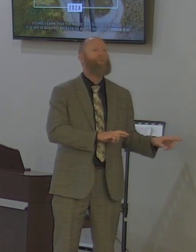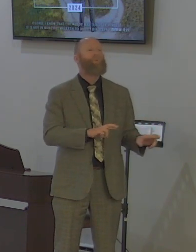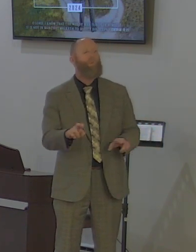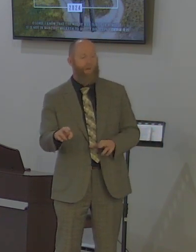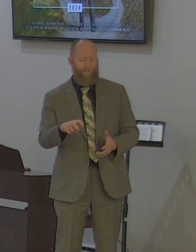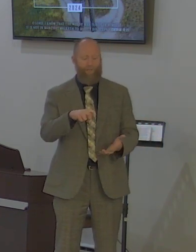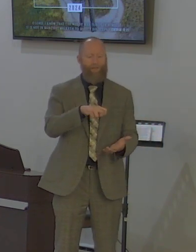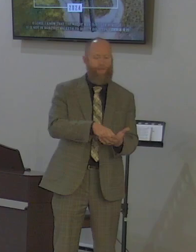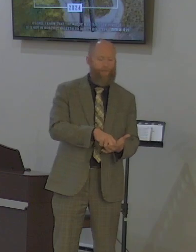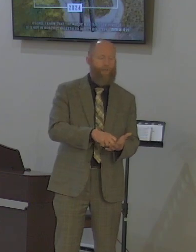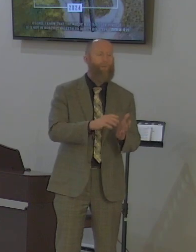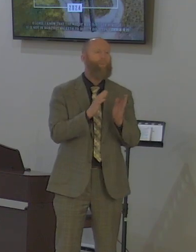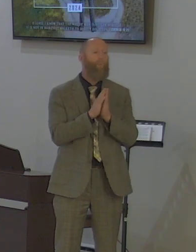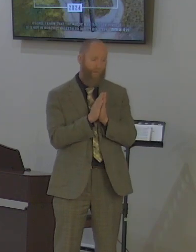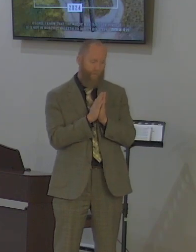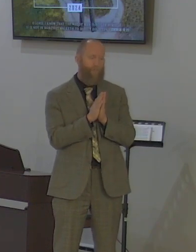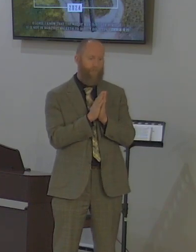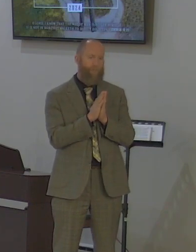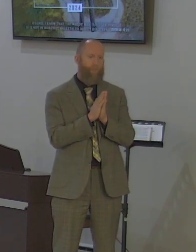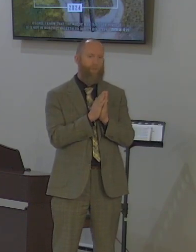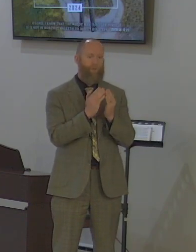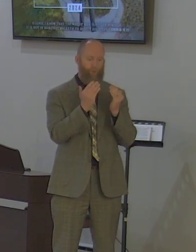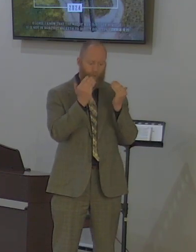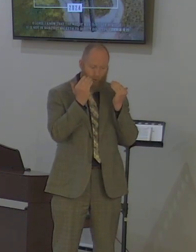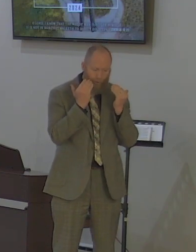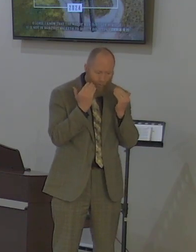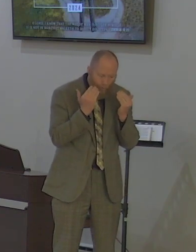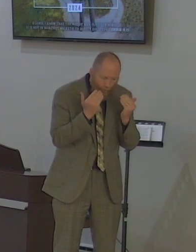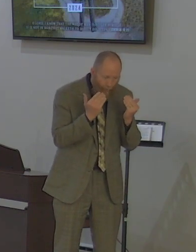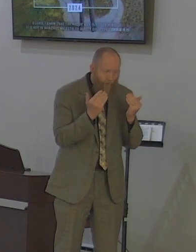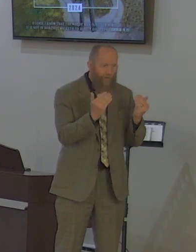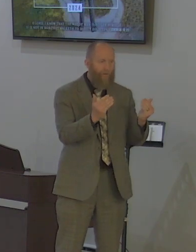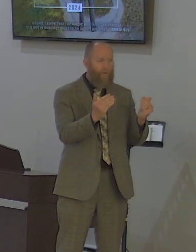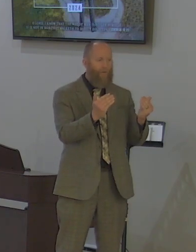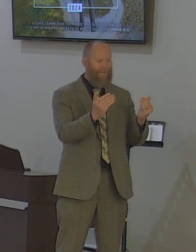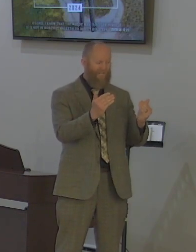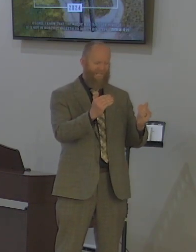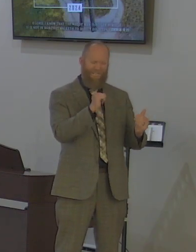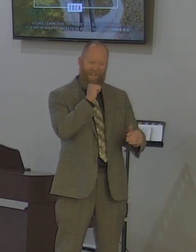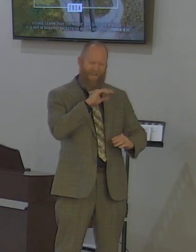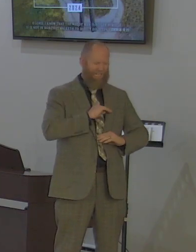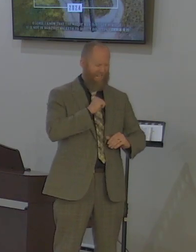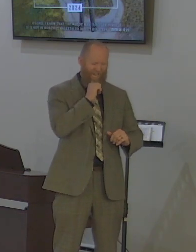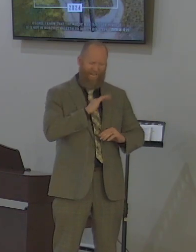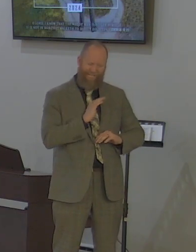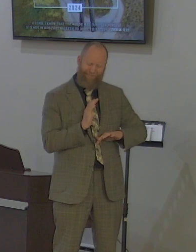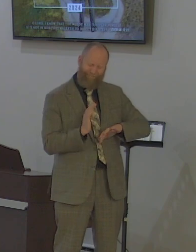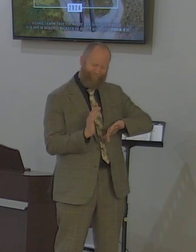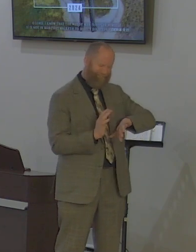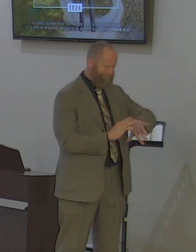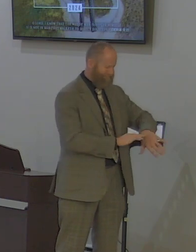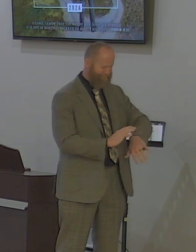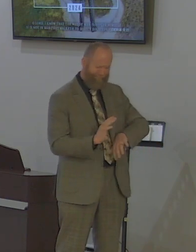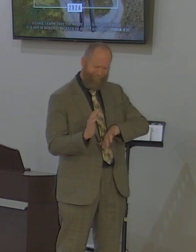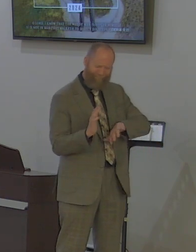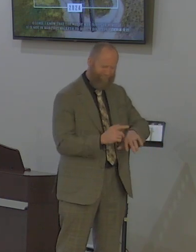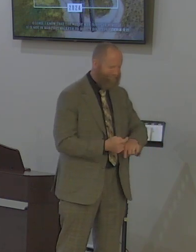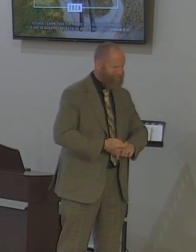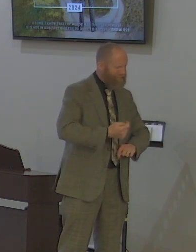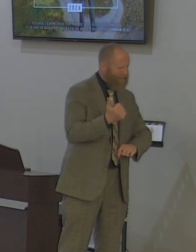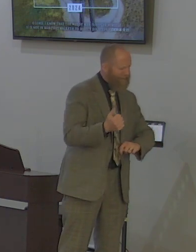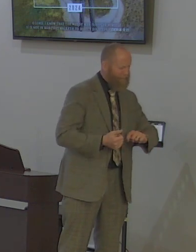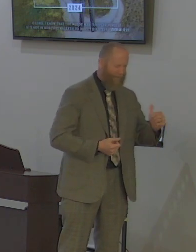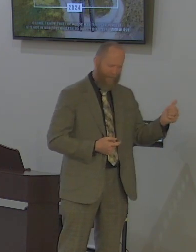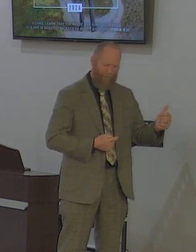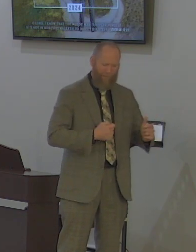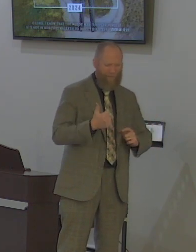and get on our face and begin to chase away discontentment, beginning at